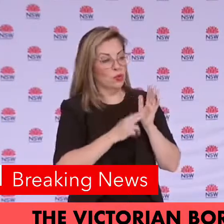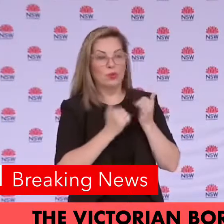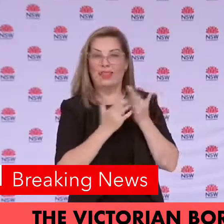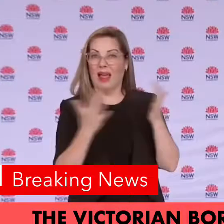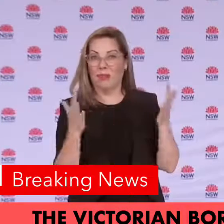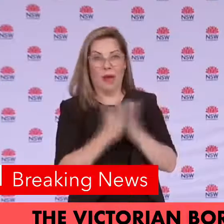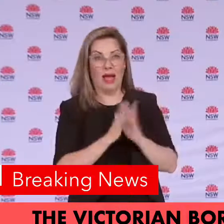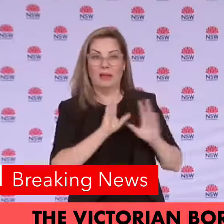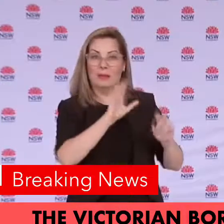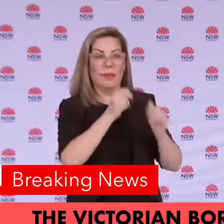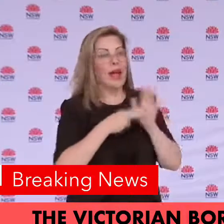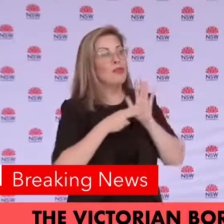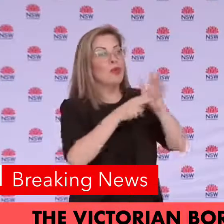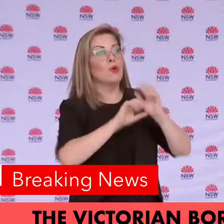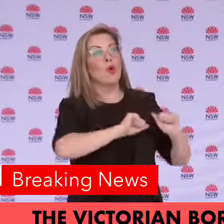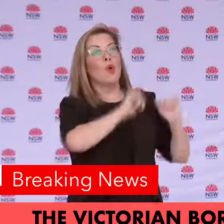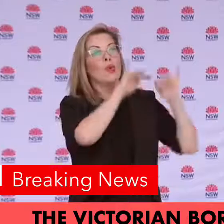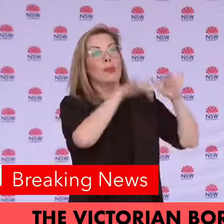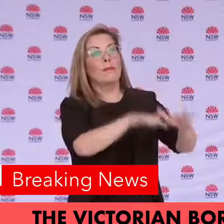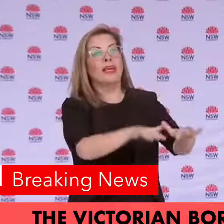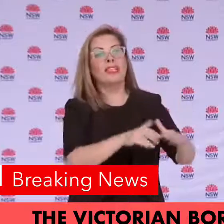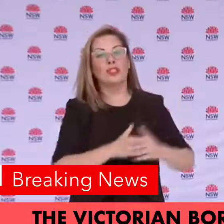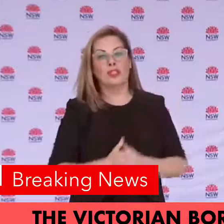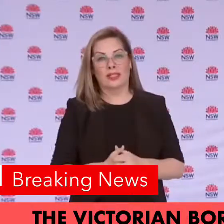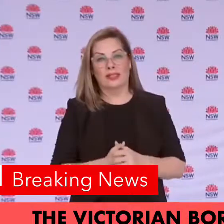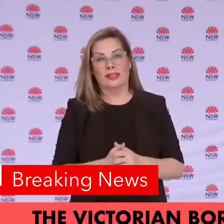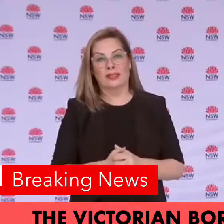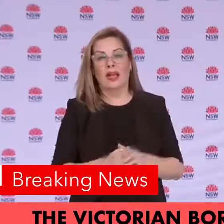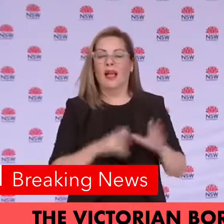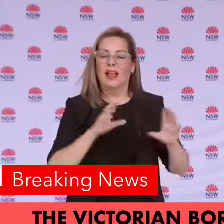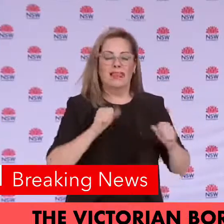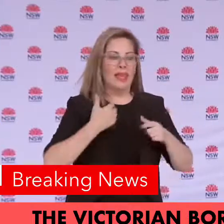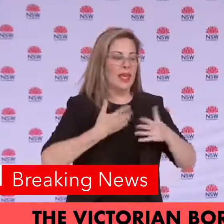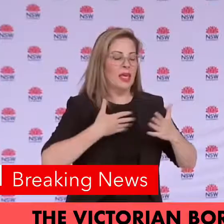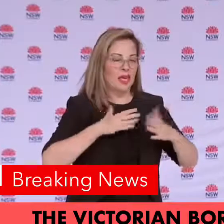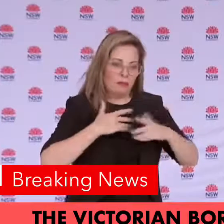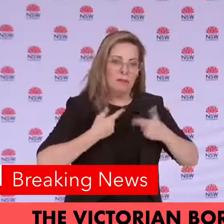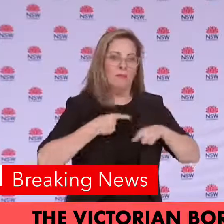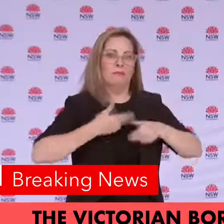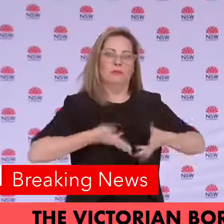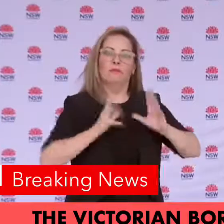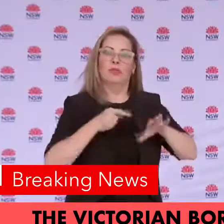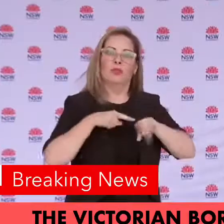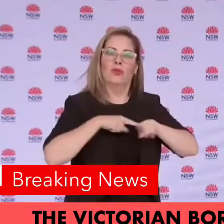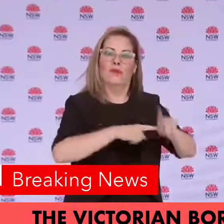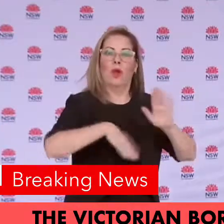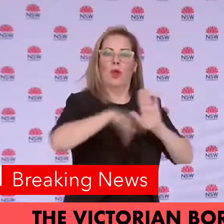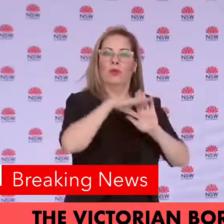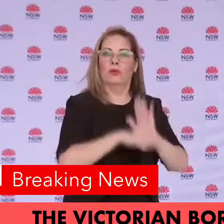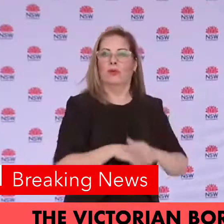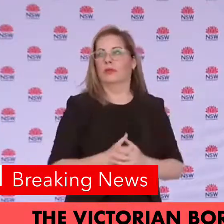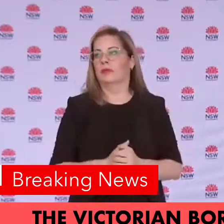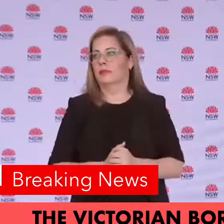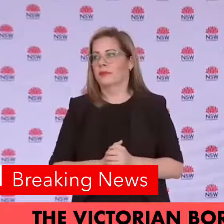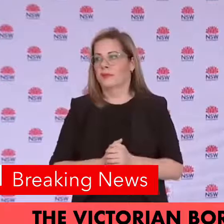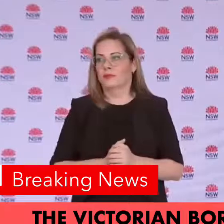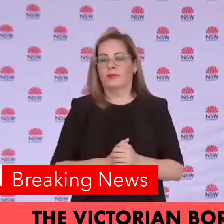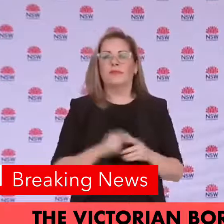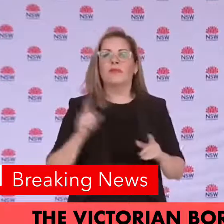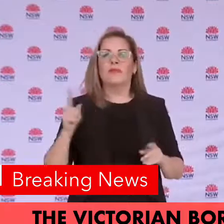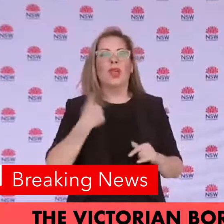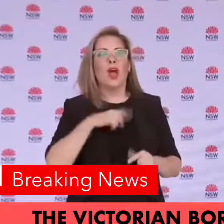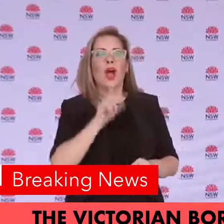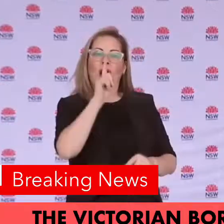want to say thank you. Premier? May I ask you about the case in Ulladulla? Obviously, somebody from the Northern Beaches went down to Ulladulla and